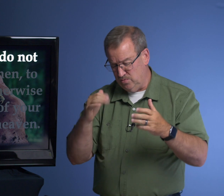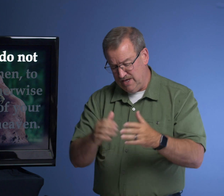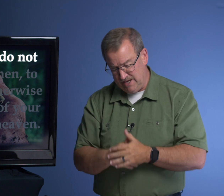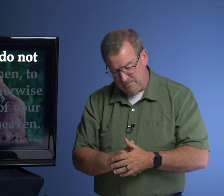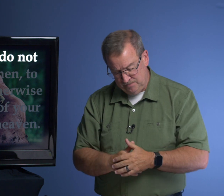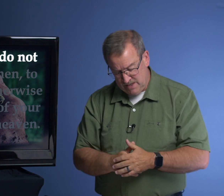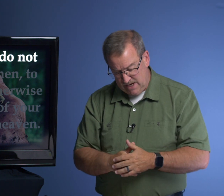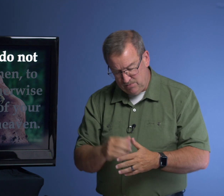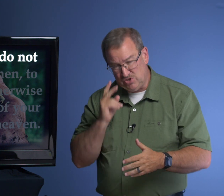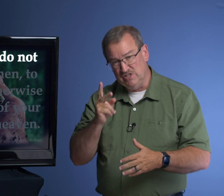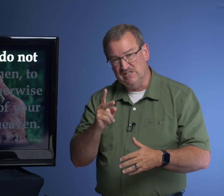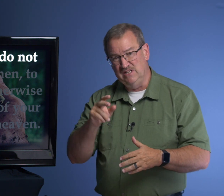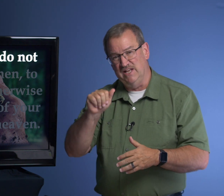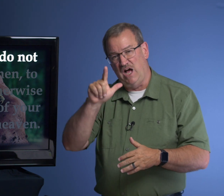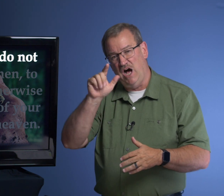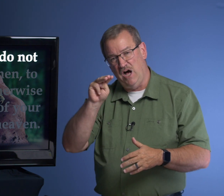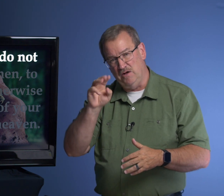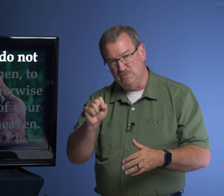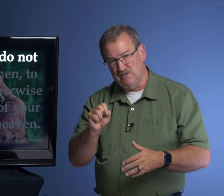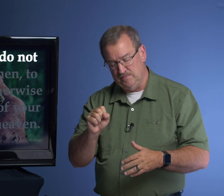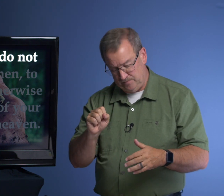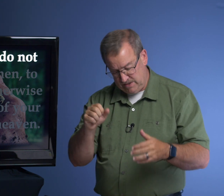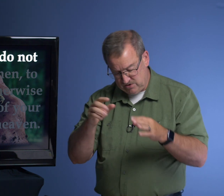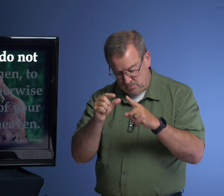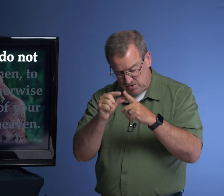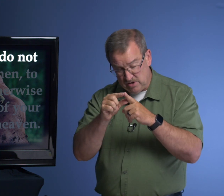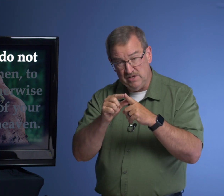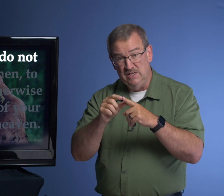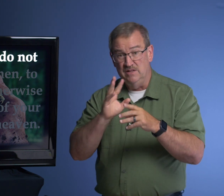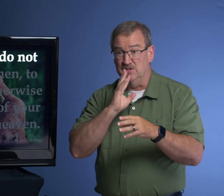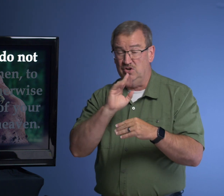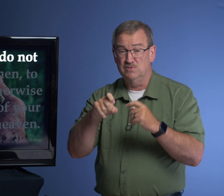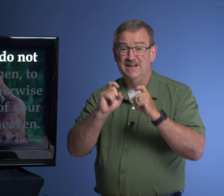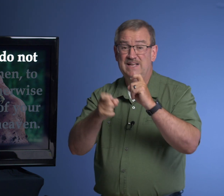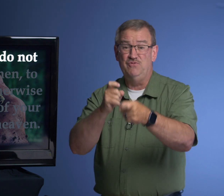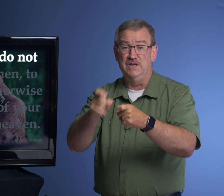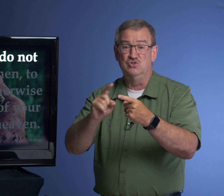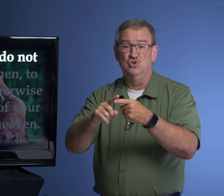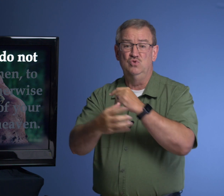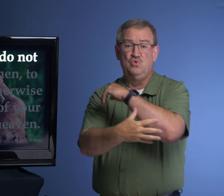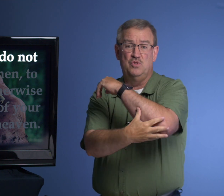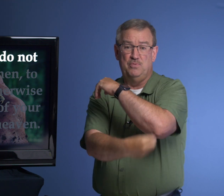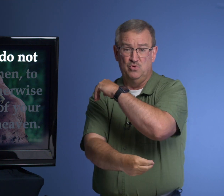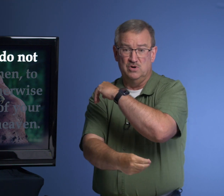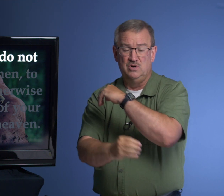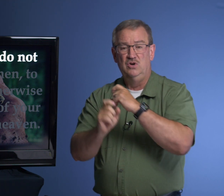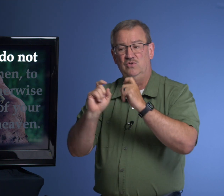way. I want you to see that alms is a word that talks about giving to the poor or